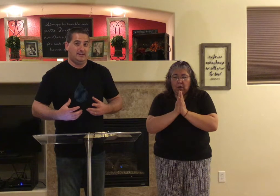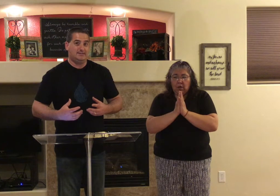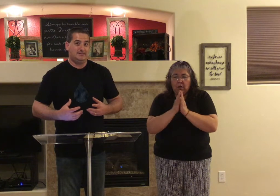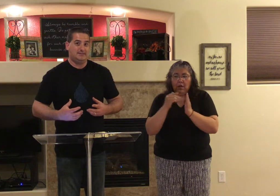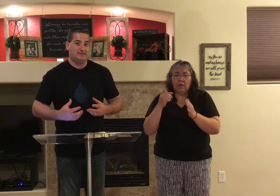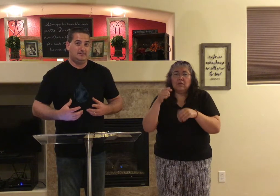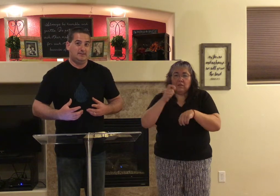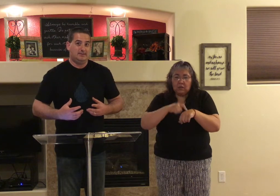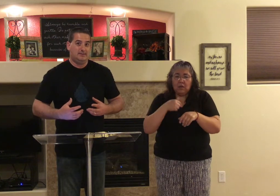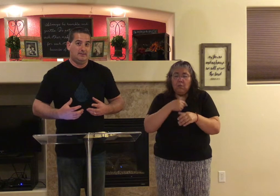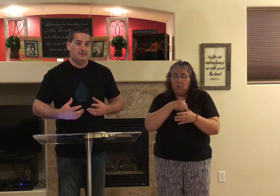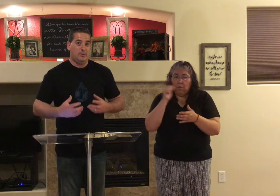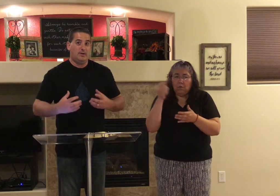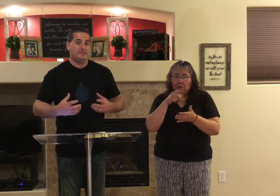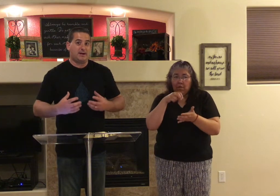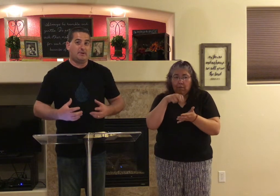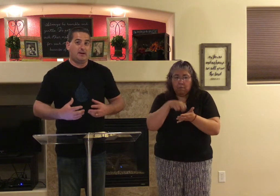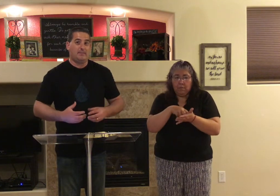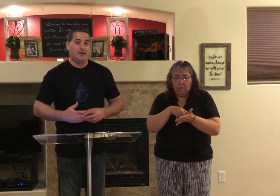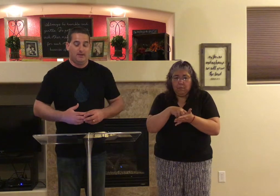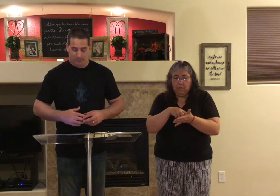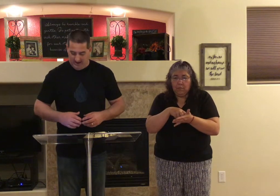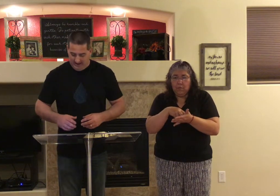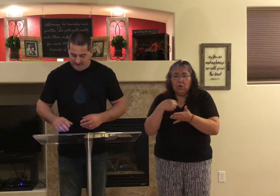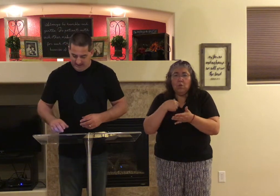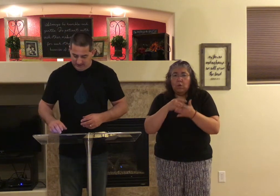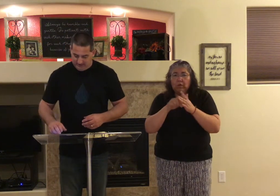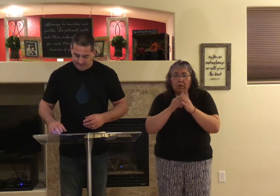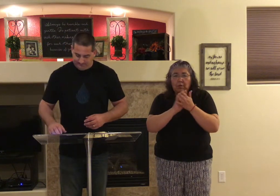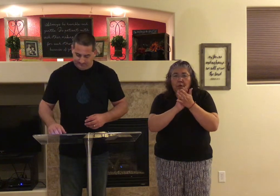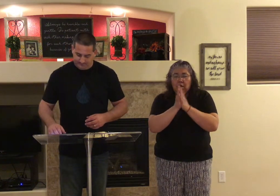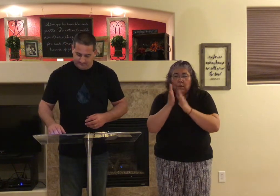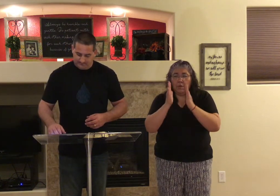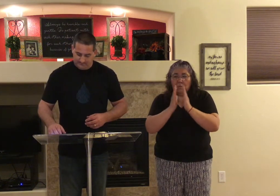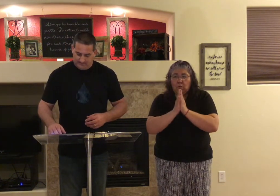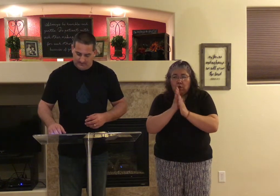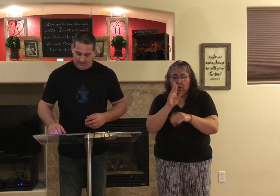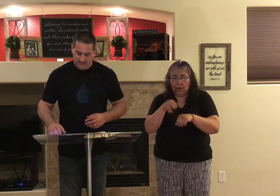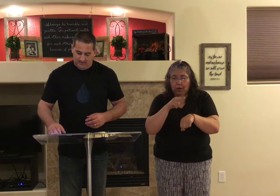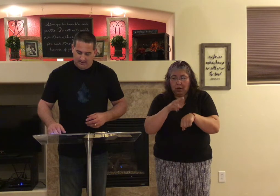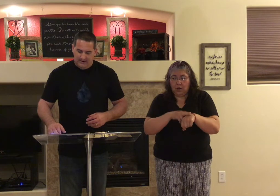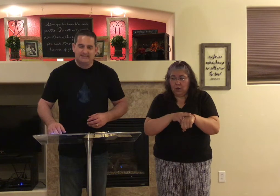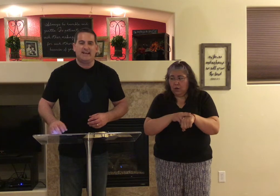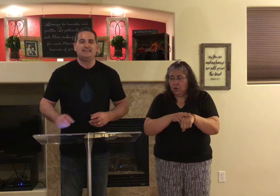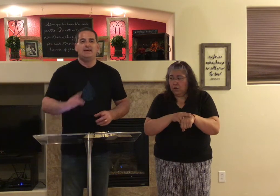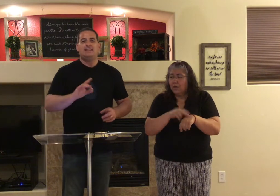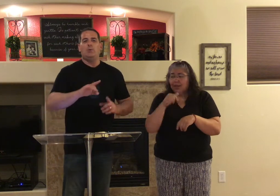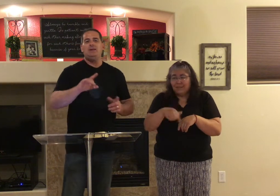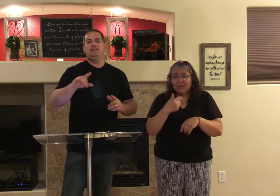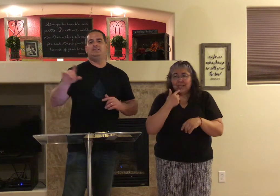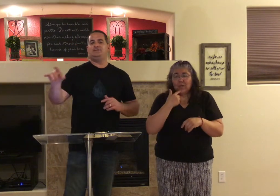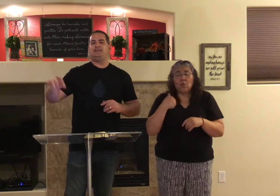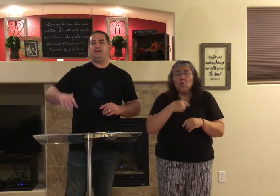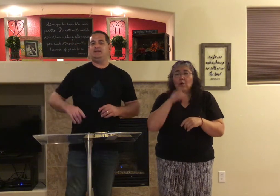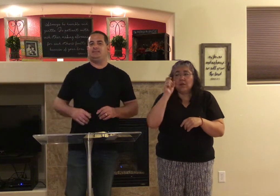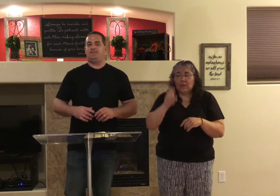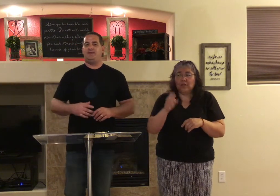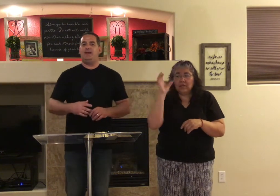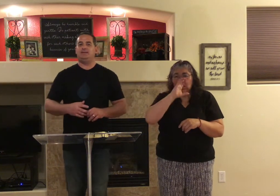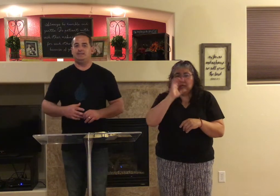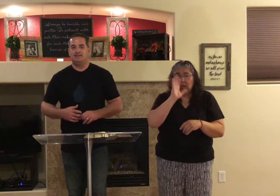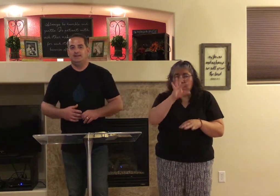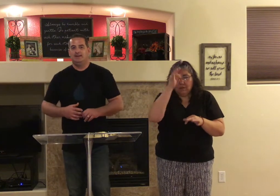on our knees. And we start becoming a praying nation. It says that we need to seek